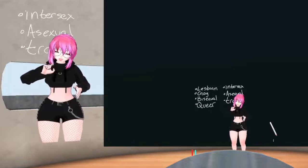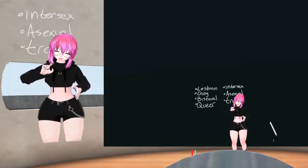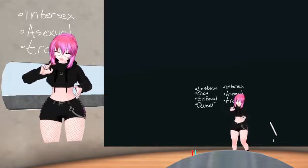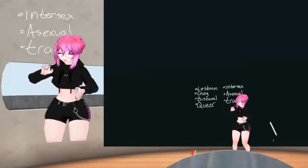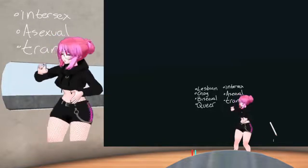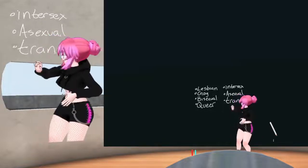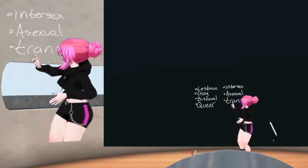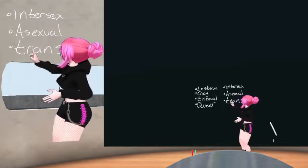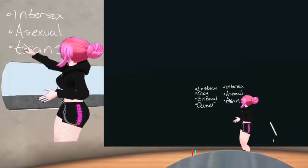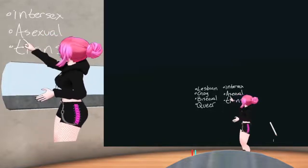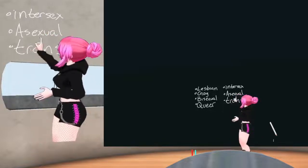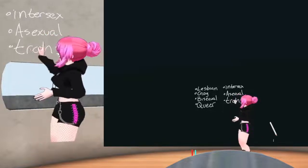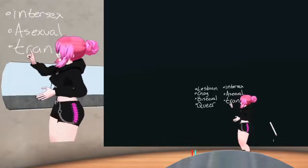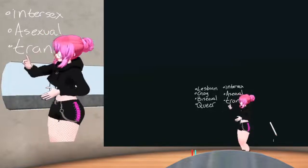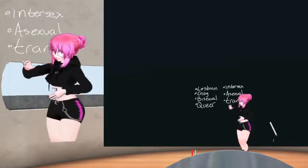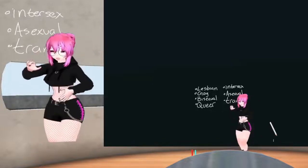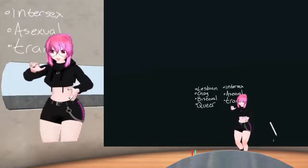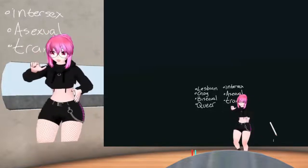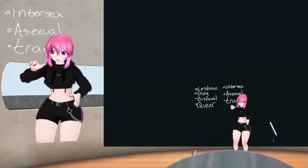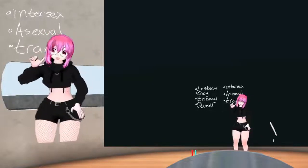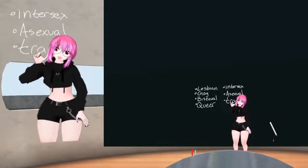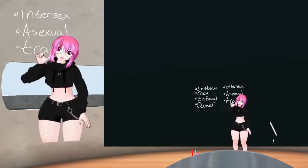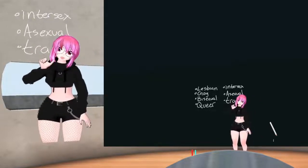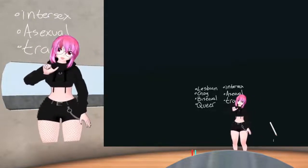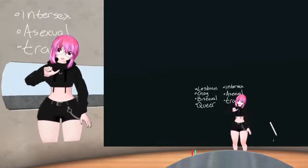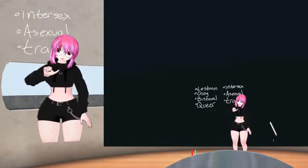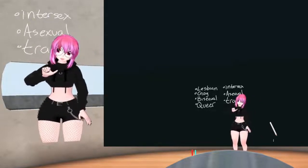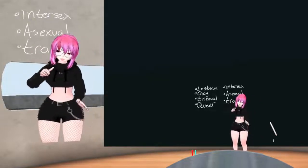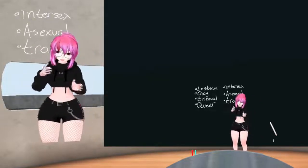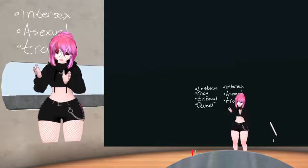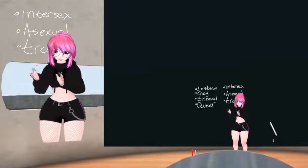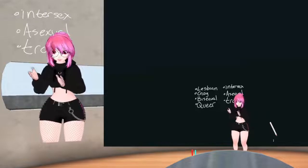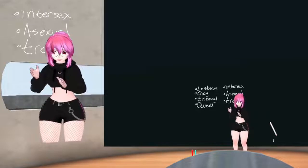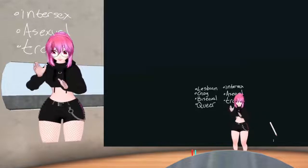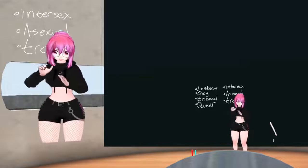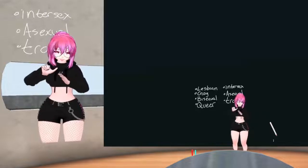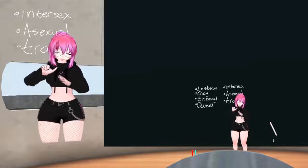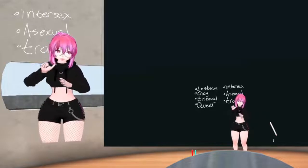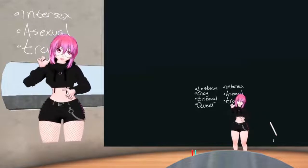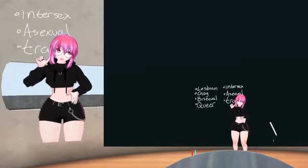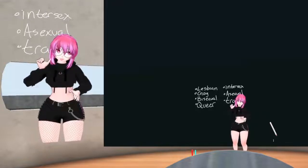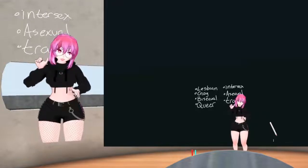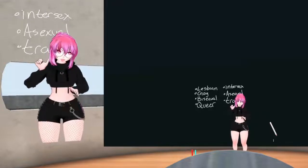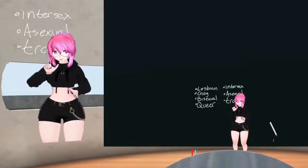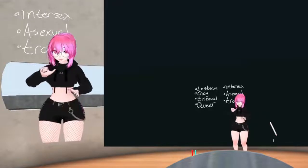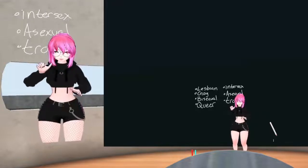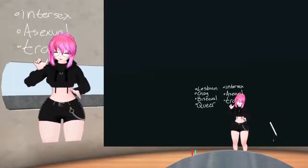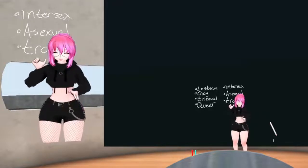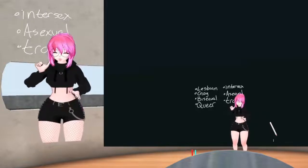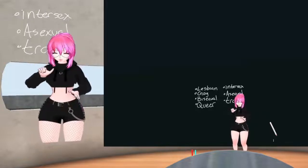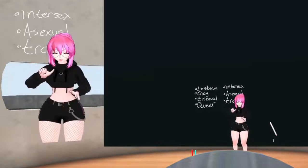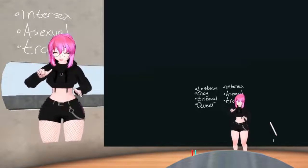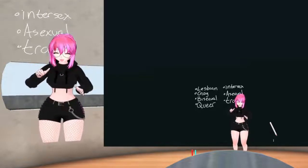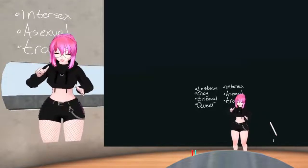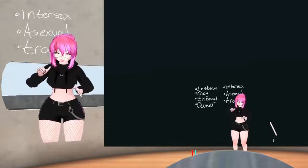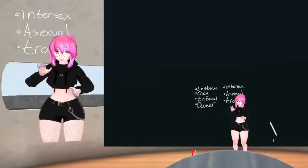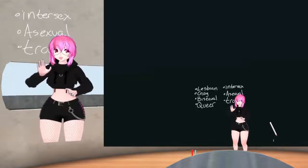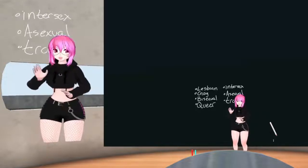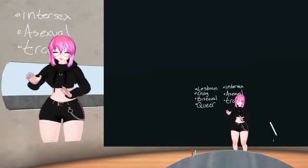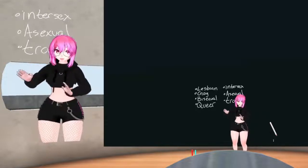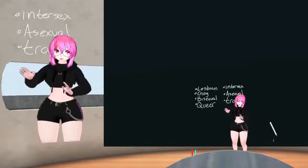So I see some people do asexual with an A on the cheek because you're saying sex, but A. So you're like, no